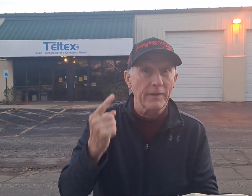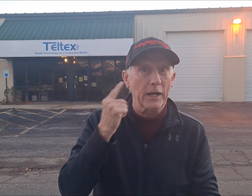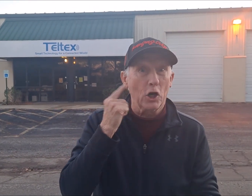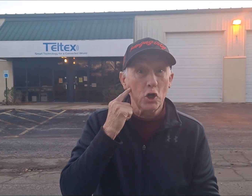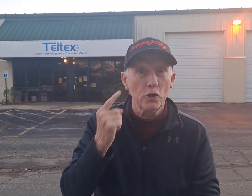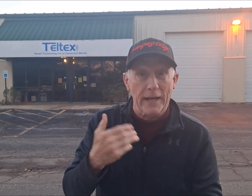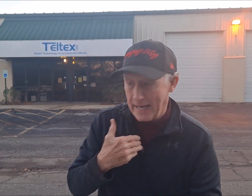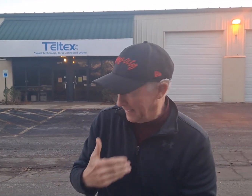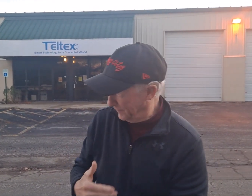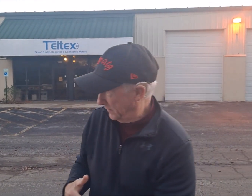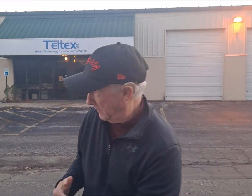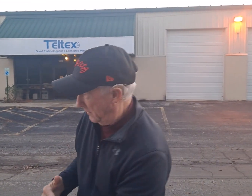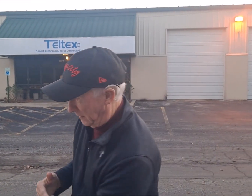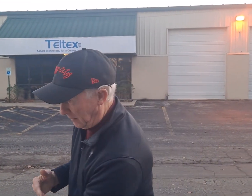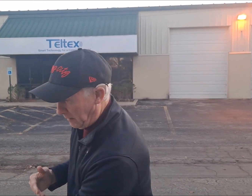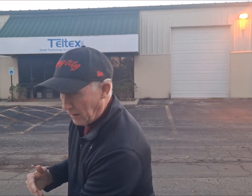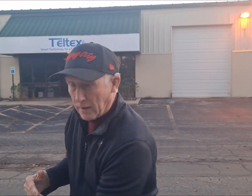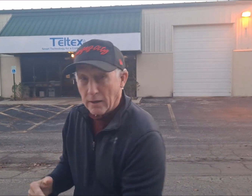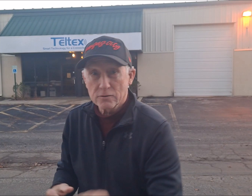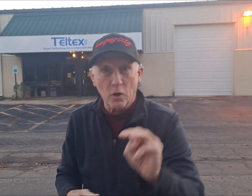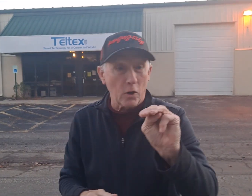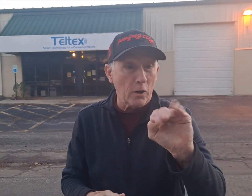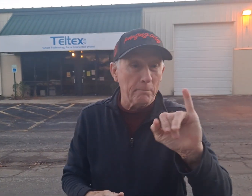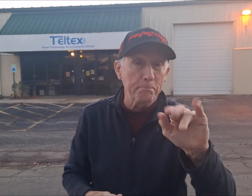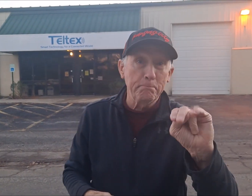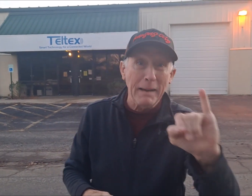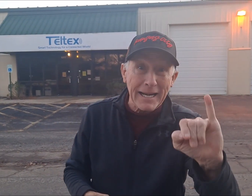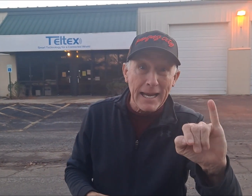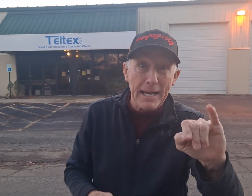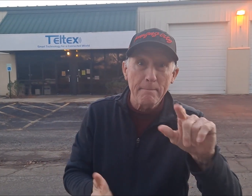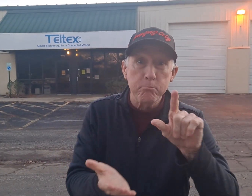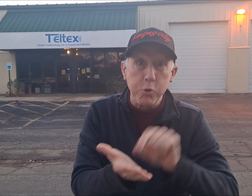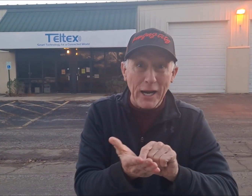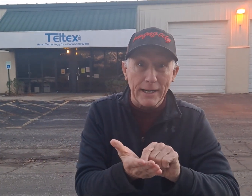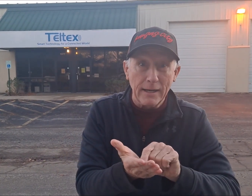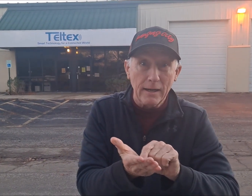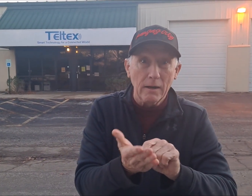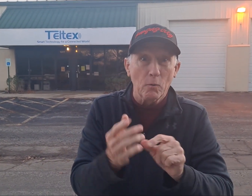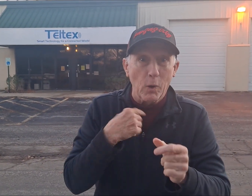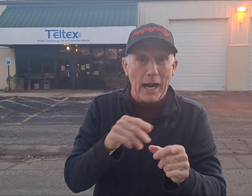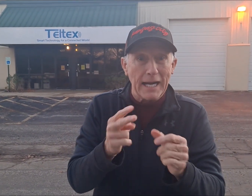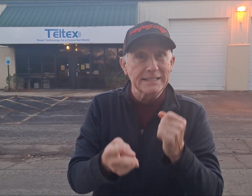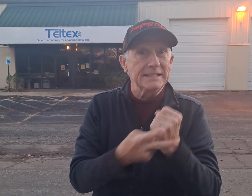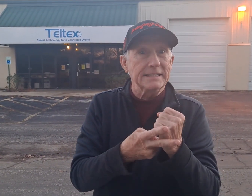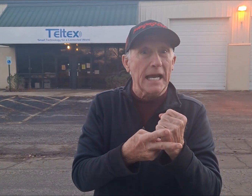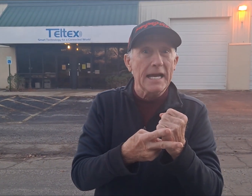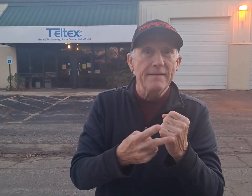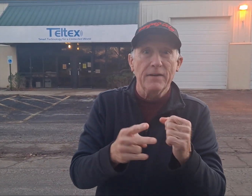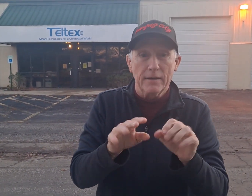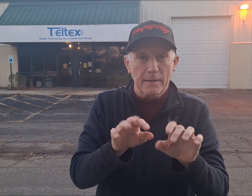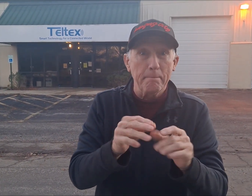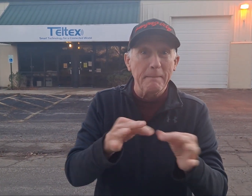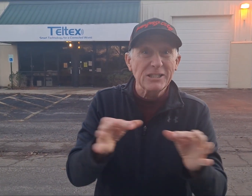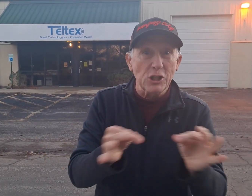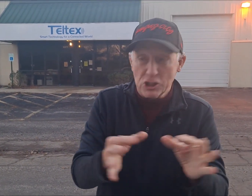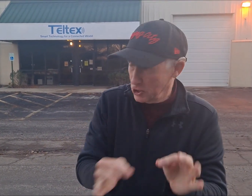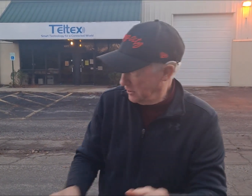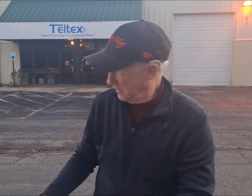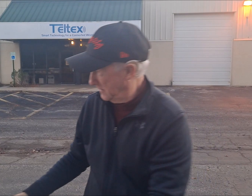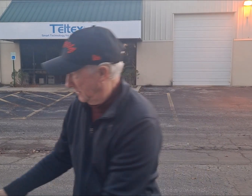I heard they have called mini print, where I could save messages.